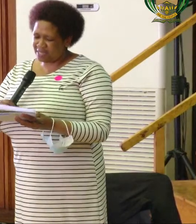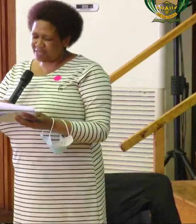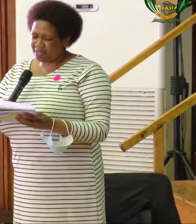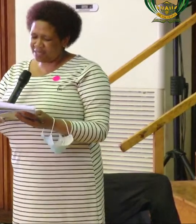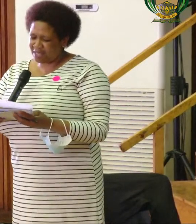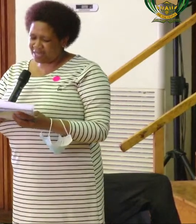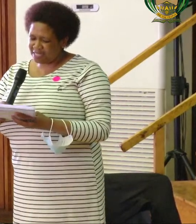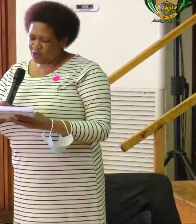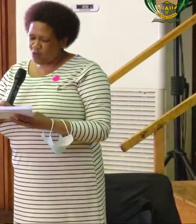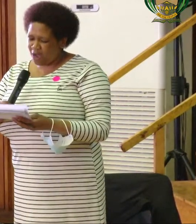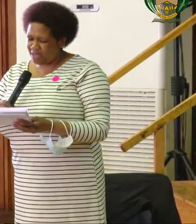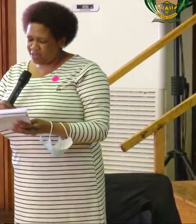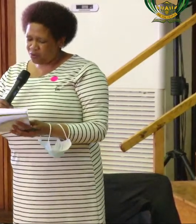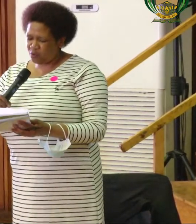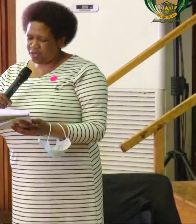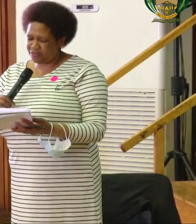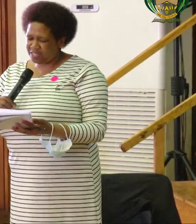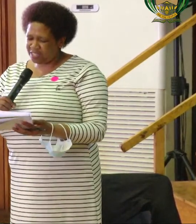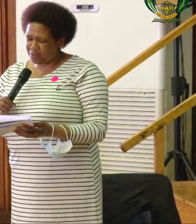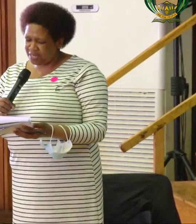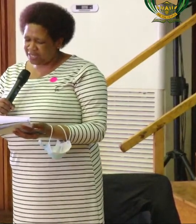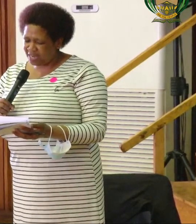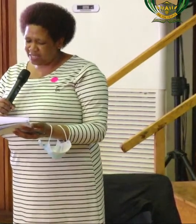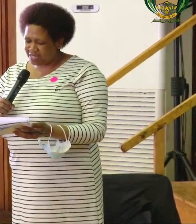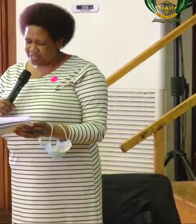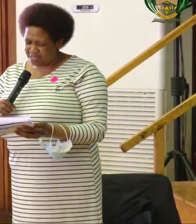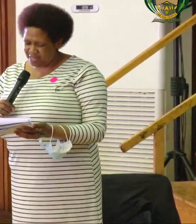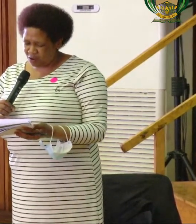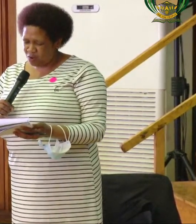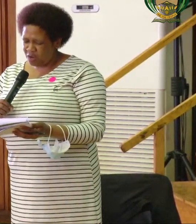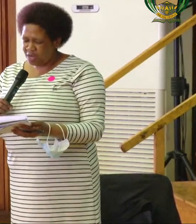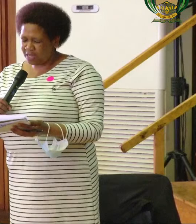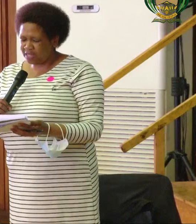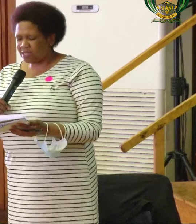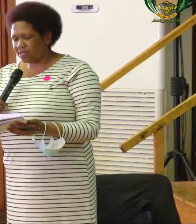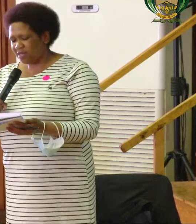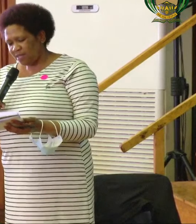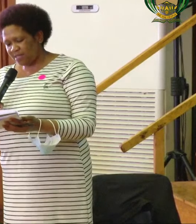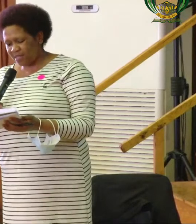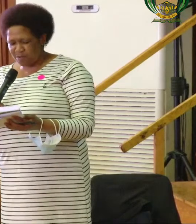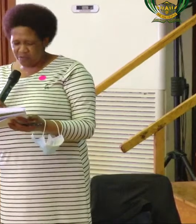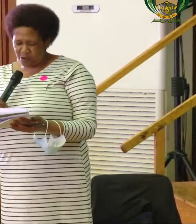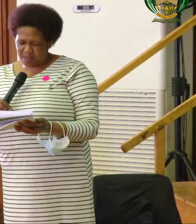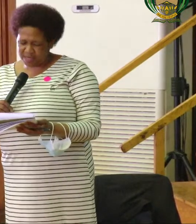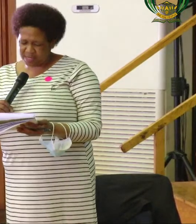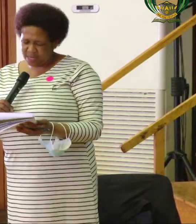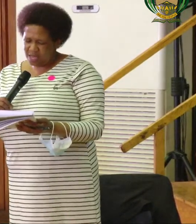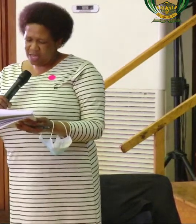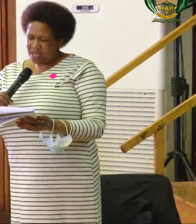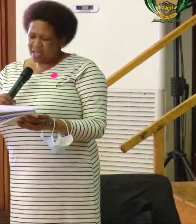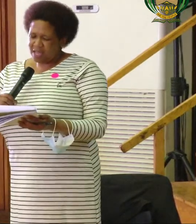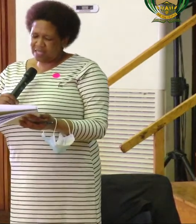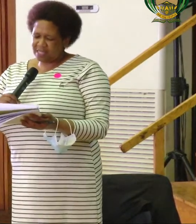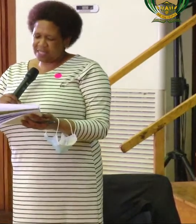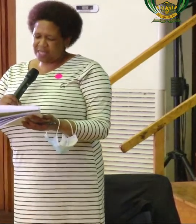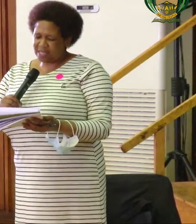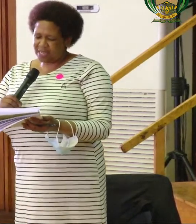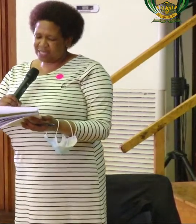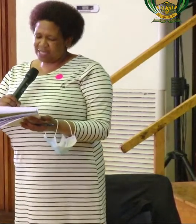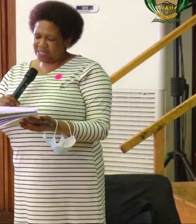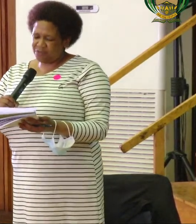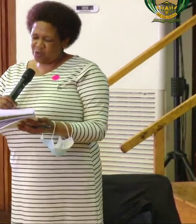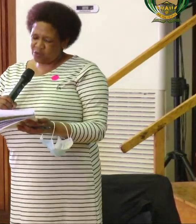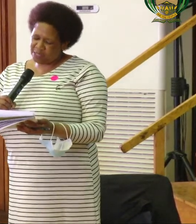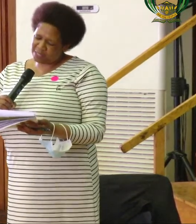says the reason why we have independent candidates now is stemming from that. And he says